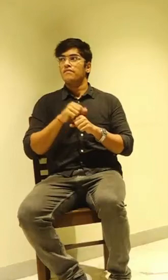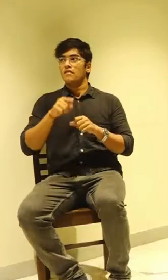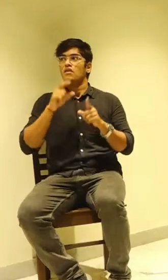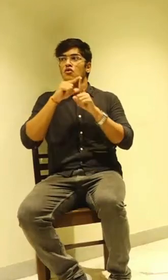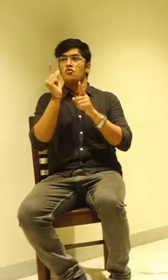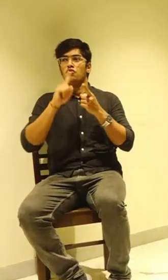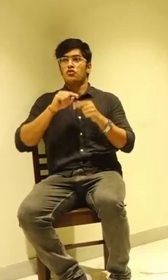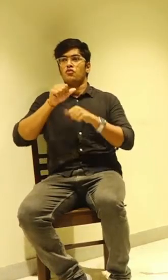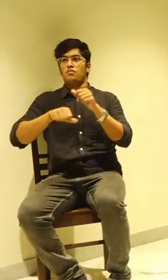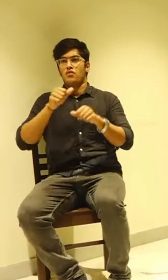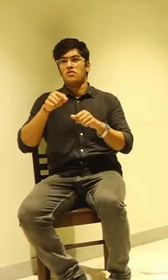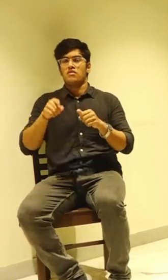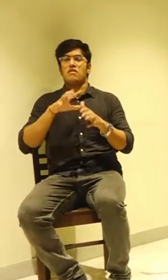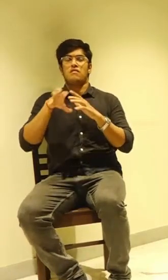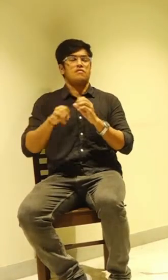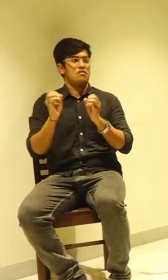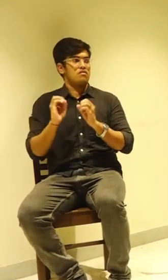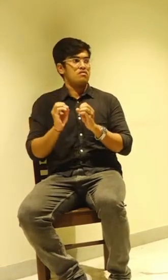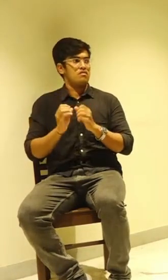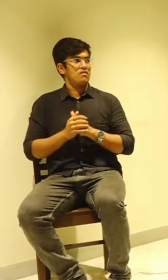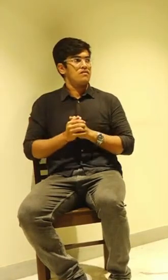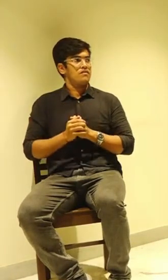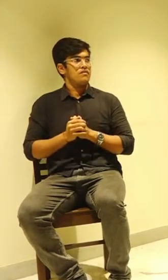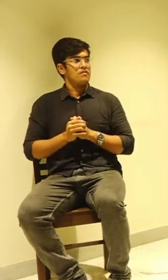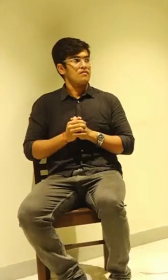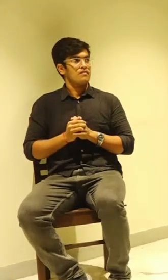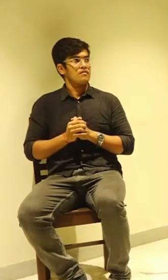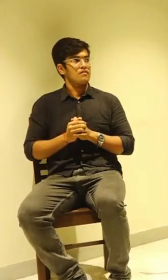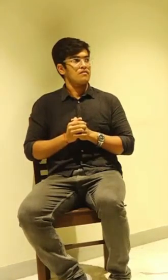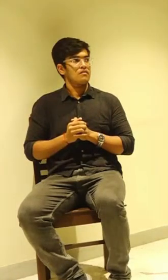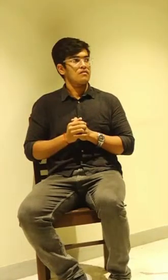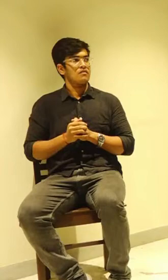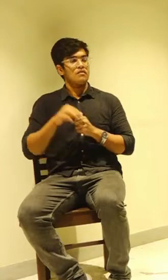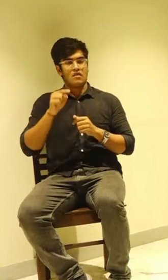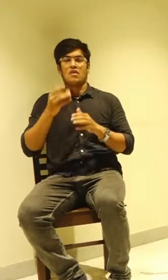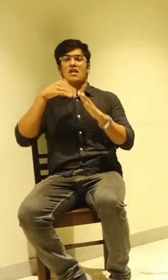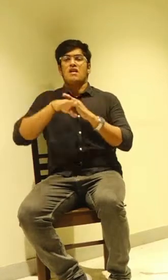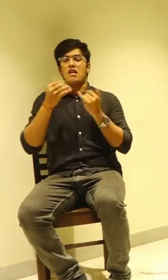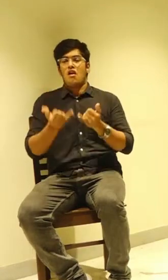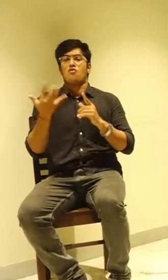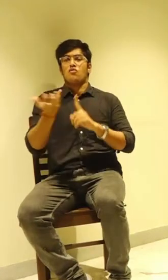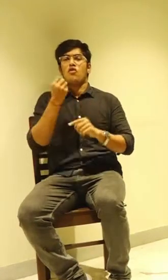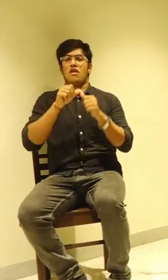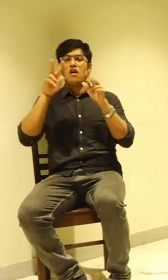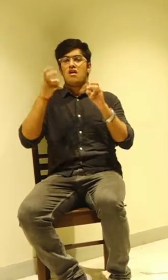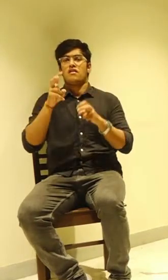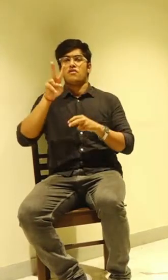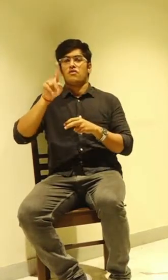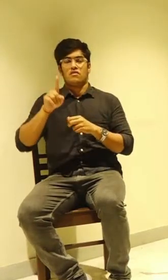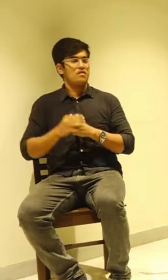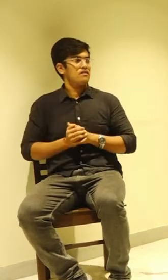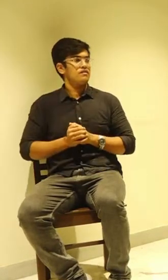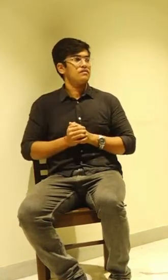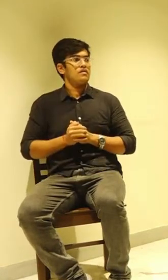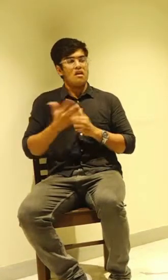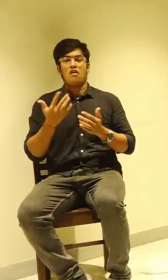process was absent. There was no mention of it. And instead came Article 21, what we know as Article 21 today, that